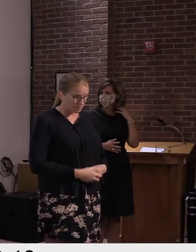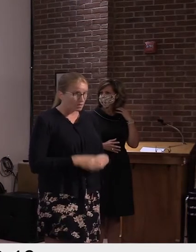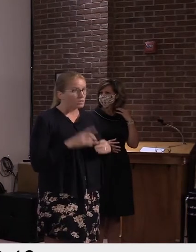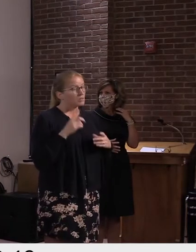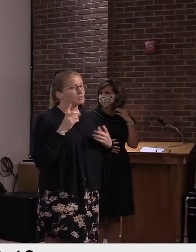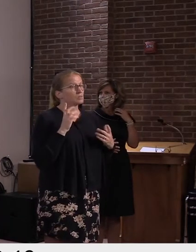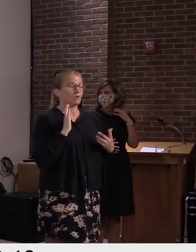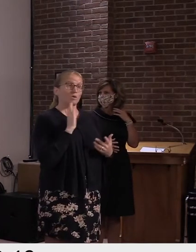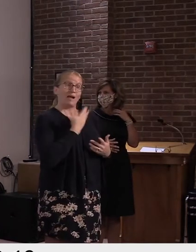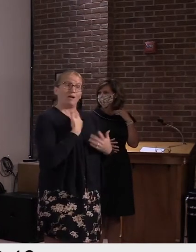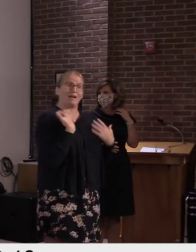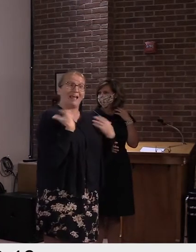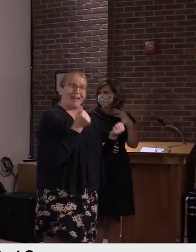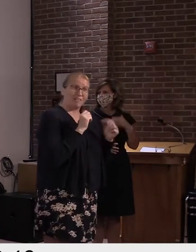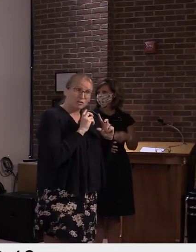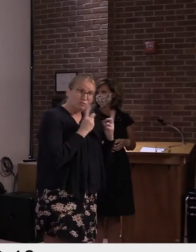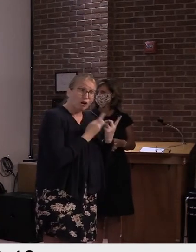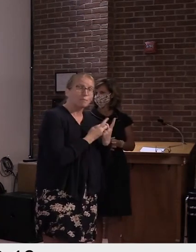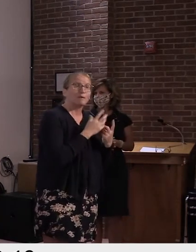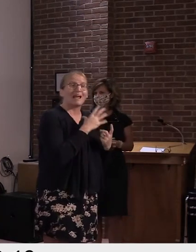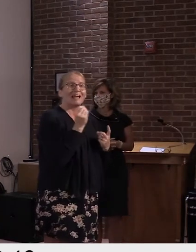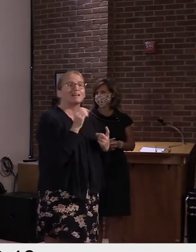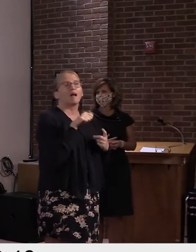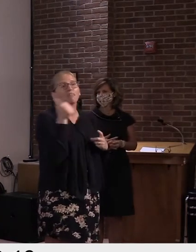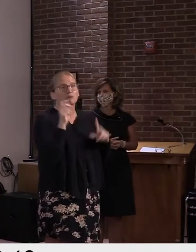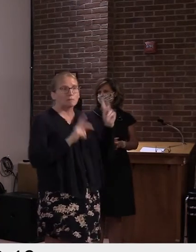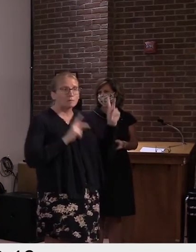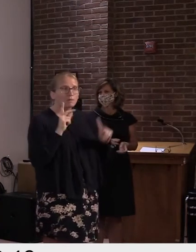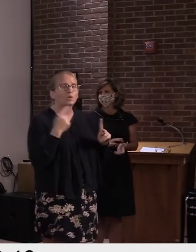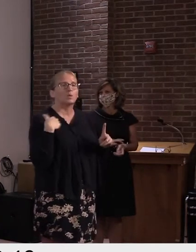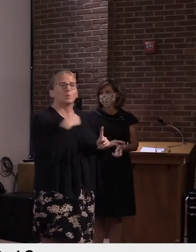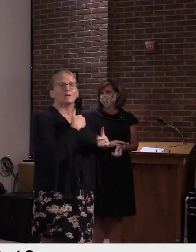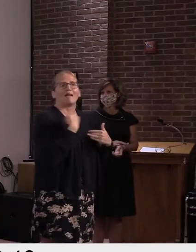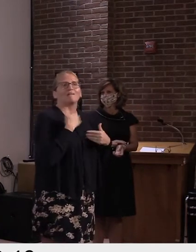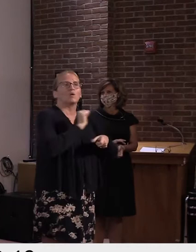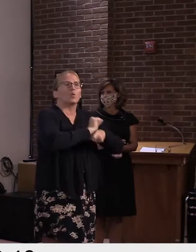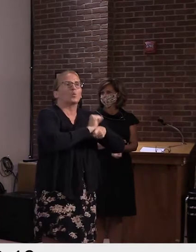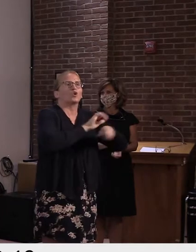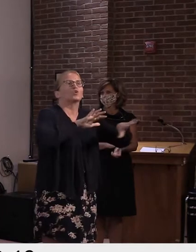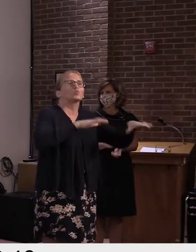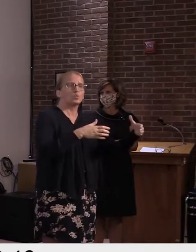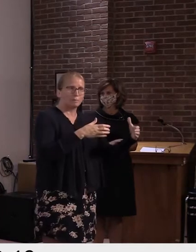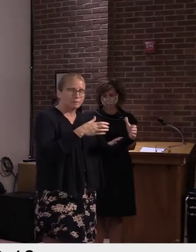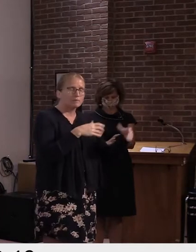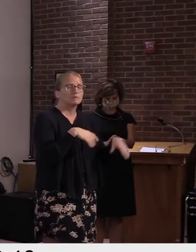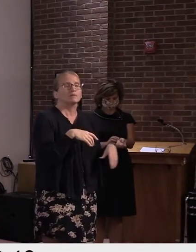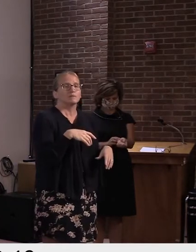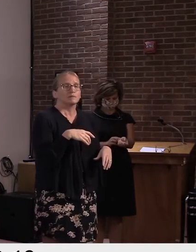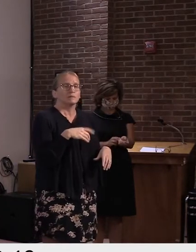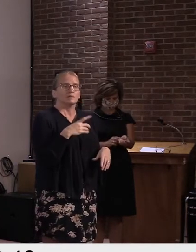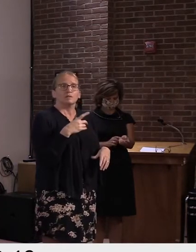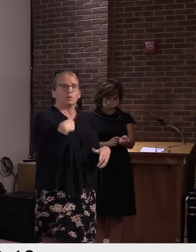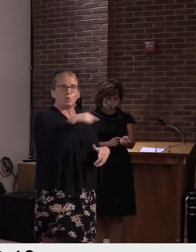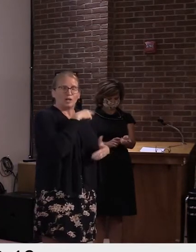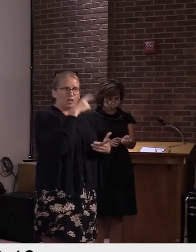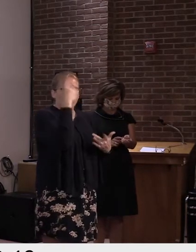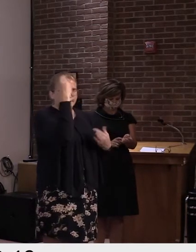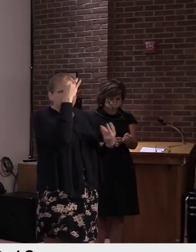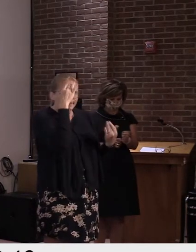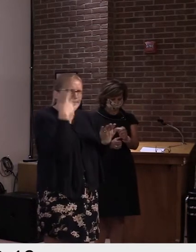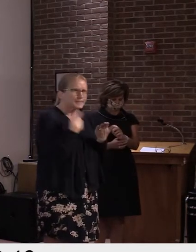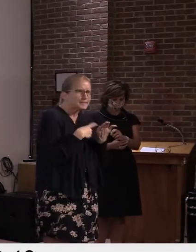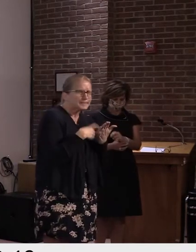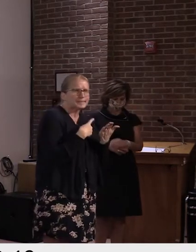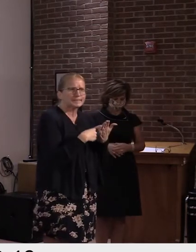health department and others across the government have set up a working group that is looking at every aspect